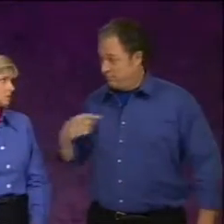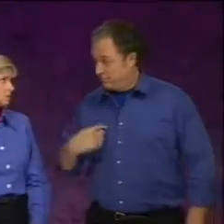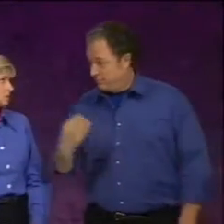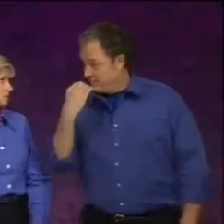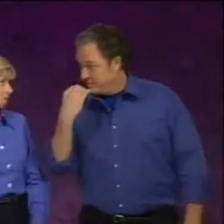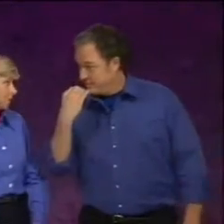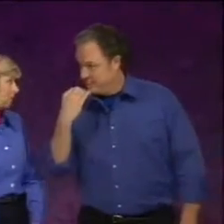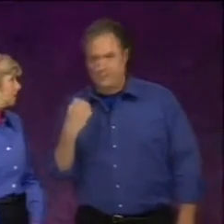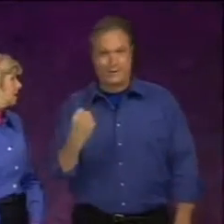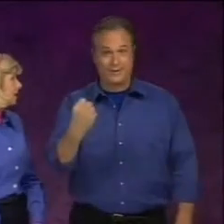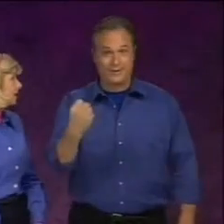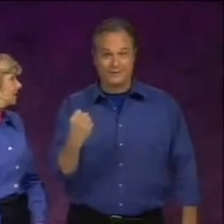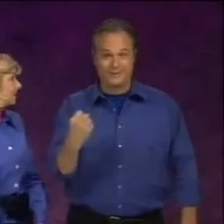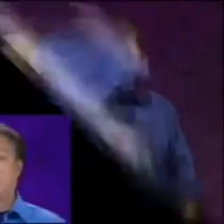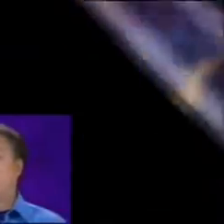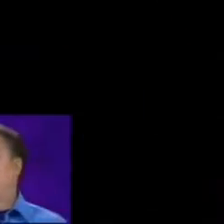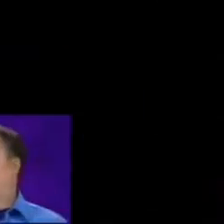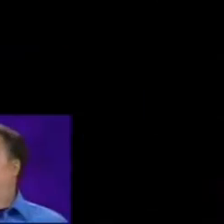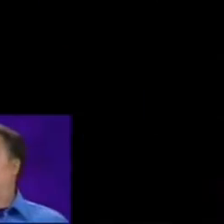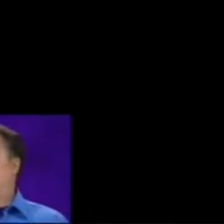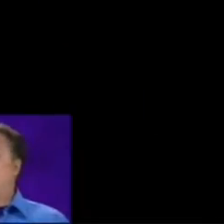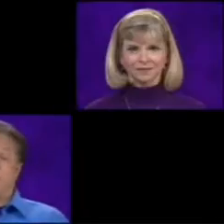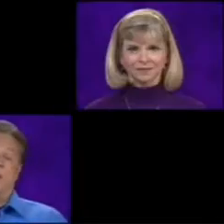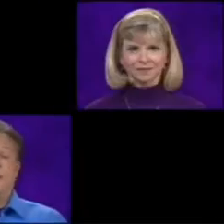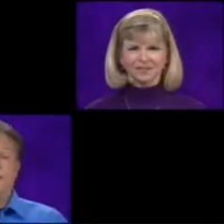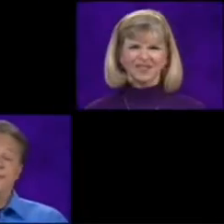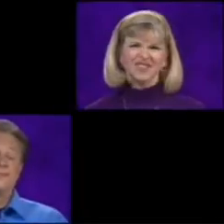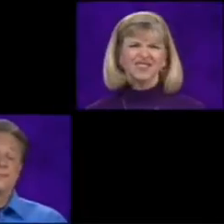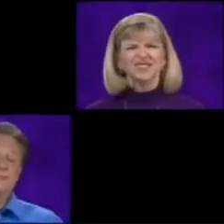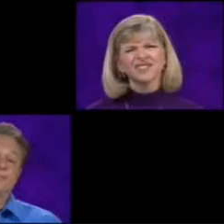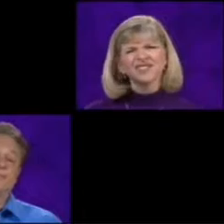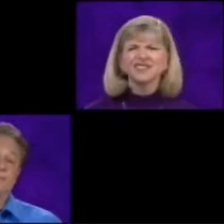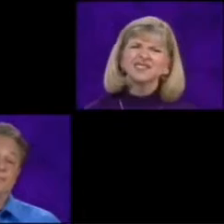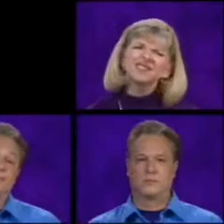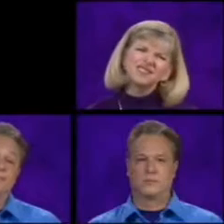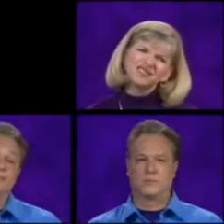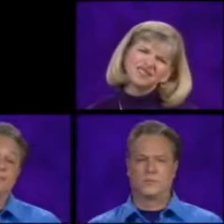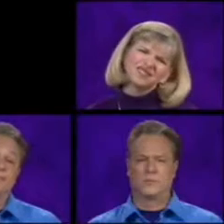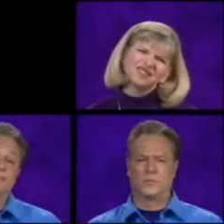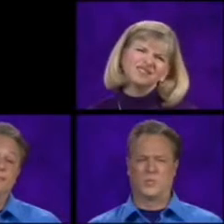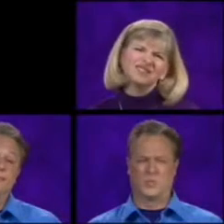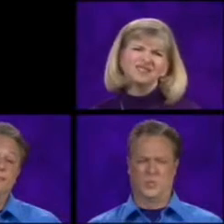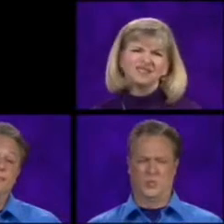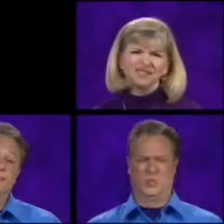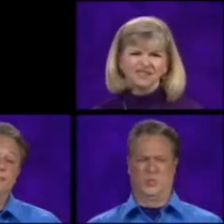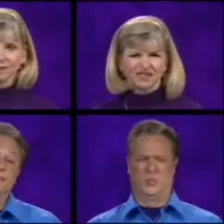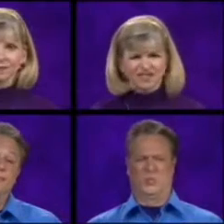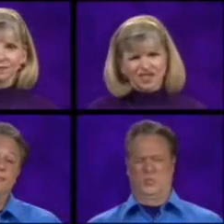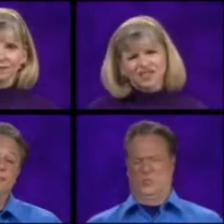if we didn't teach them. In Lesson 2, we showed you that you can communicate lots of information with just facial